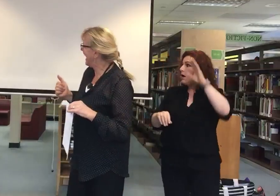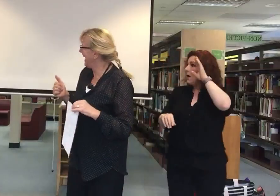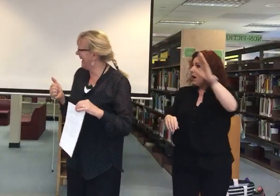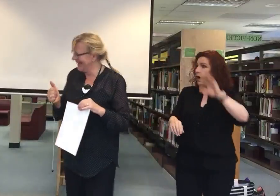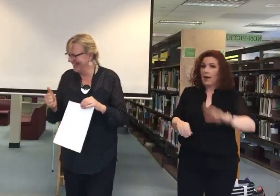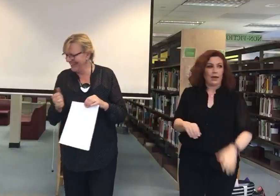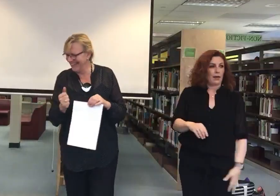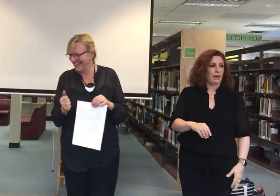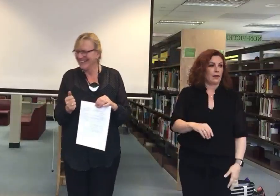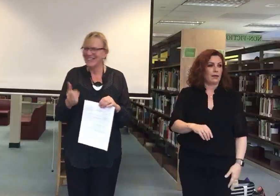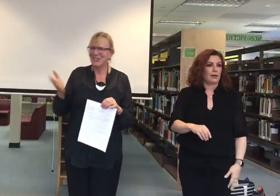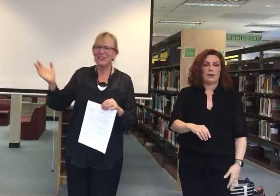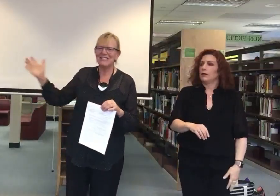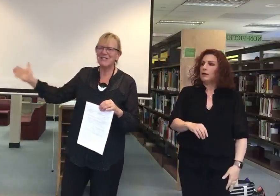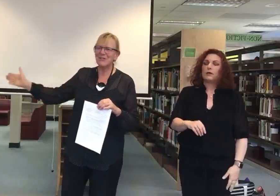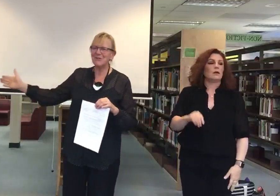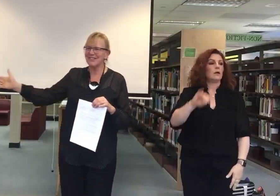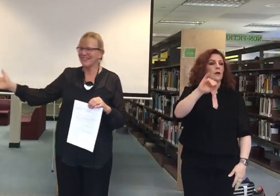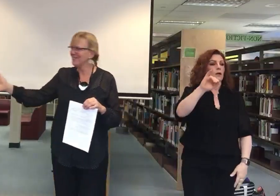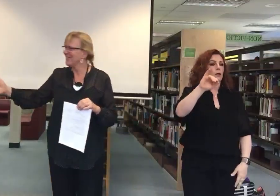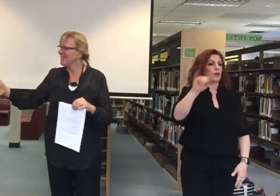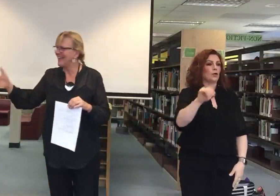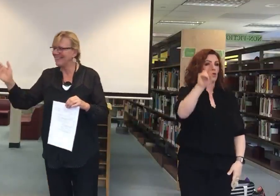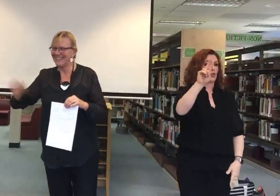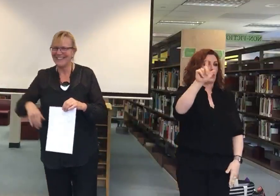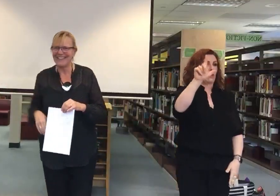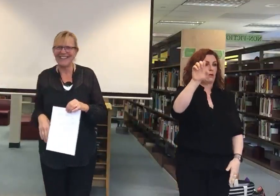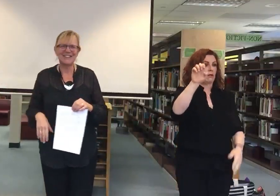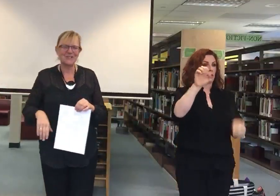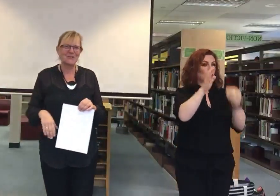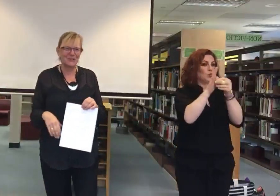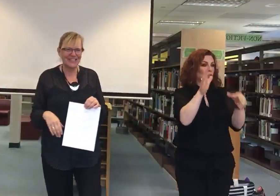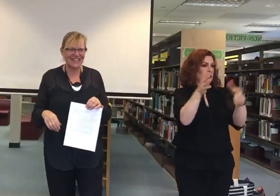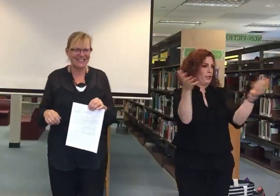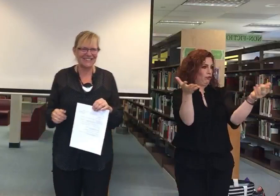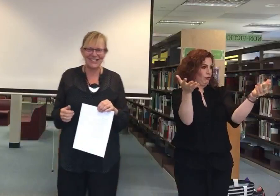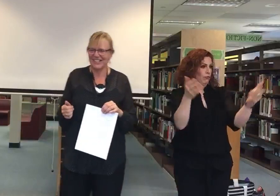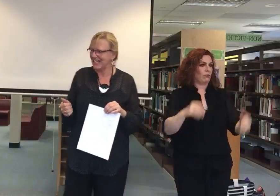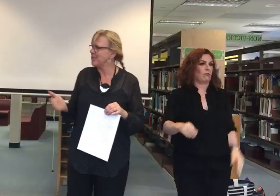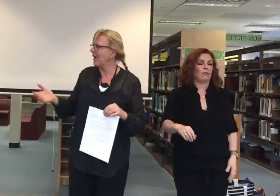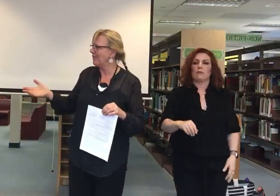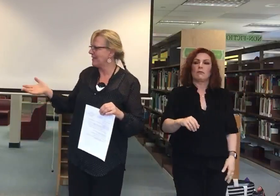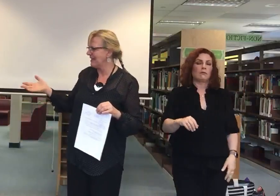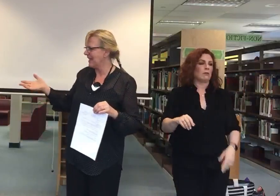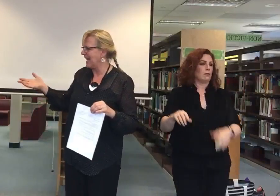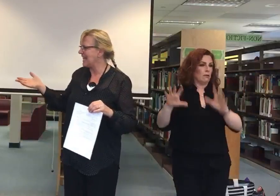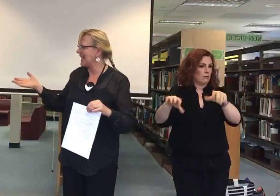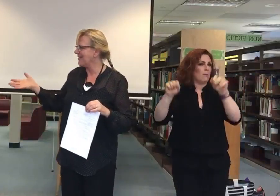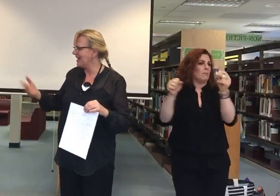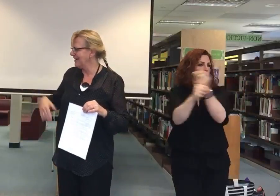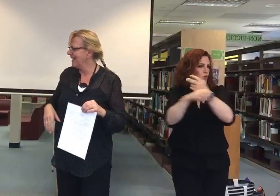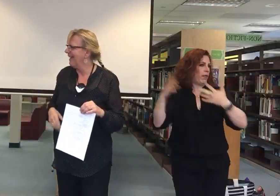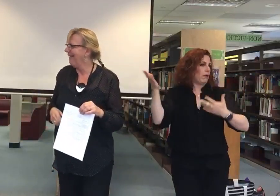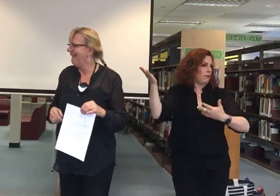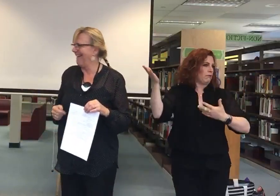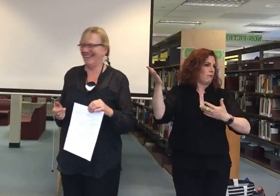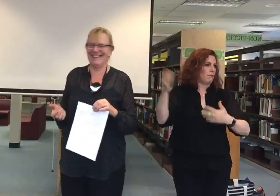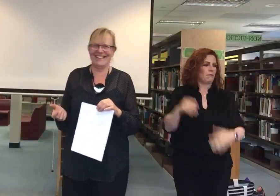Julie. Julie's a student here at the school, and she can do everything and anything,